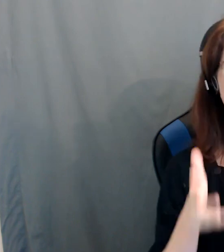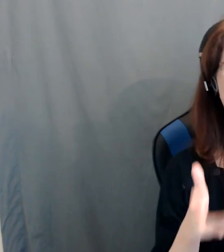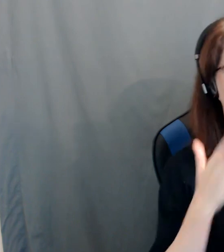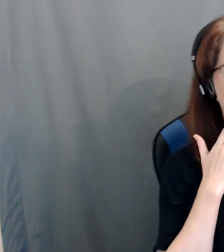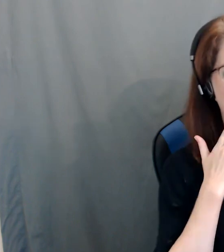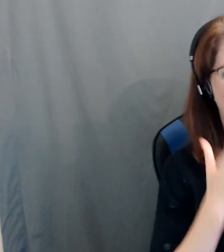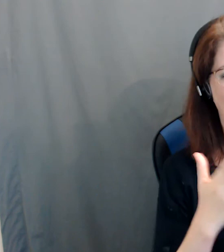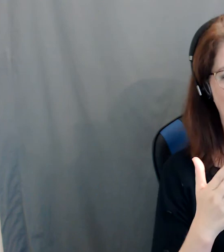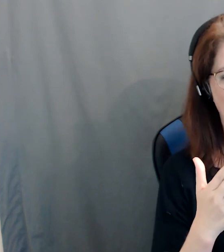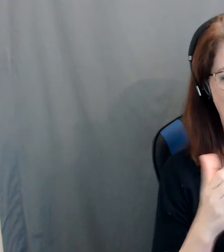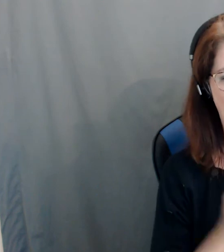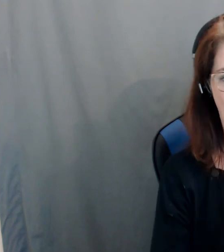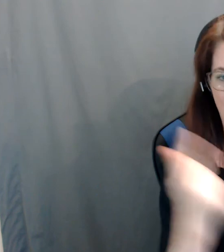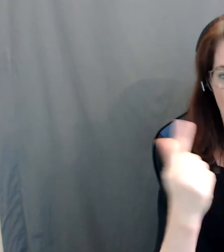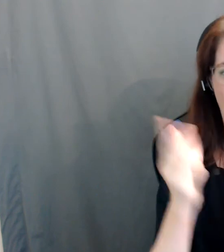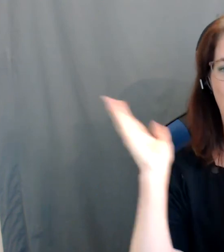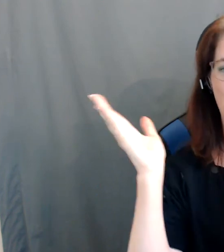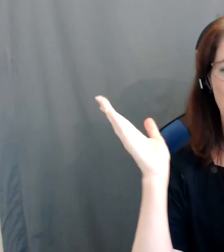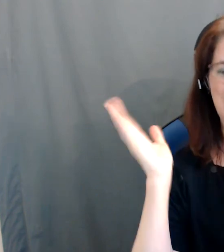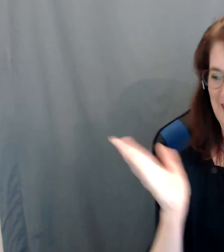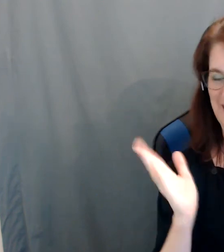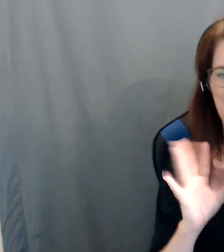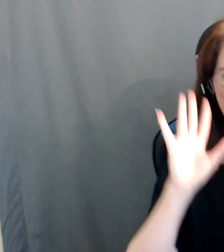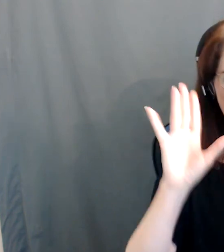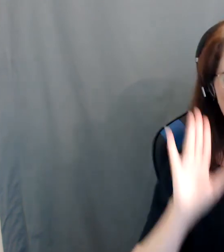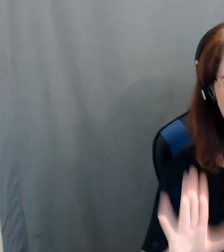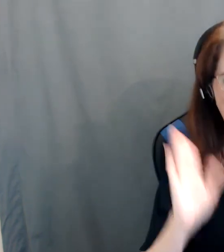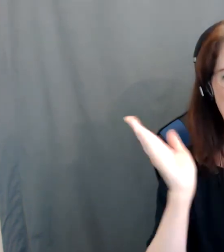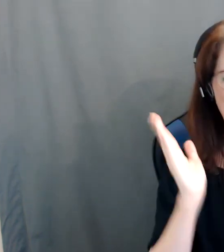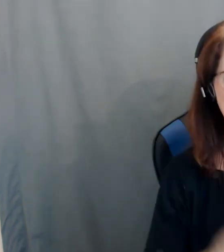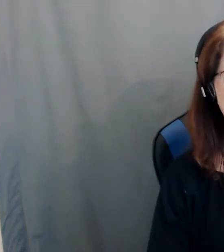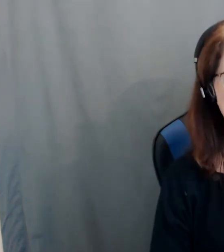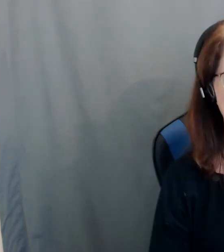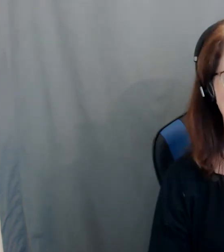thank everybody that presented today. I think it was a great presentation.